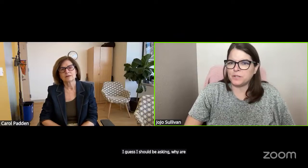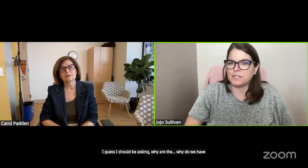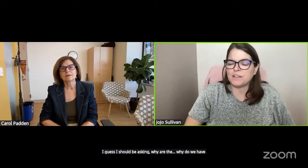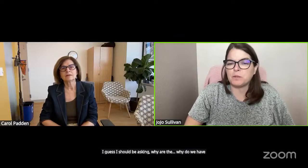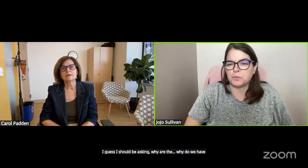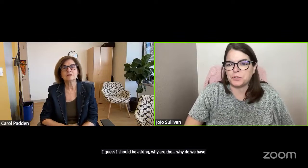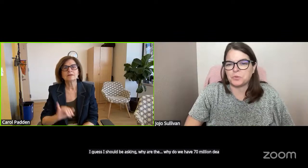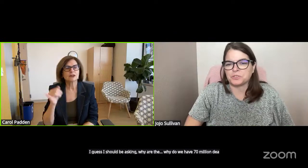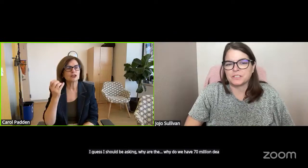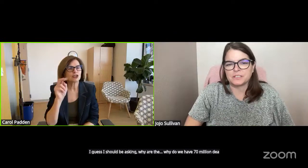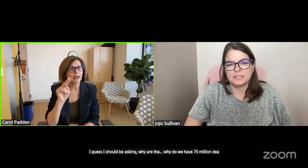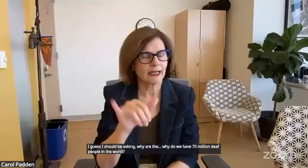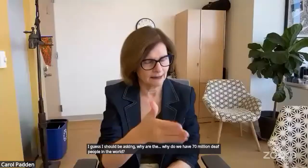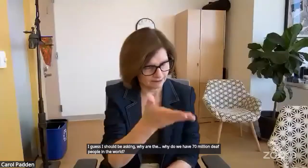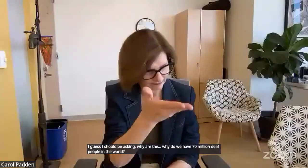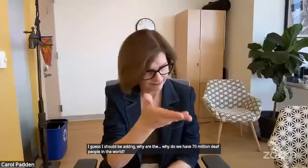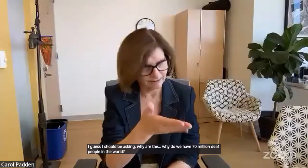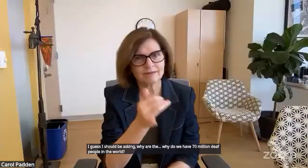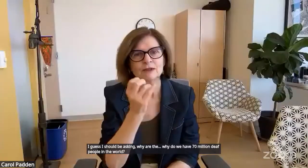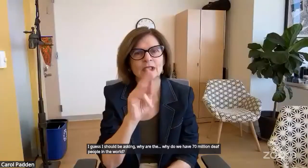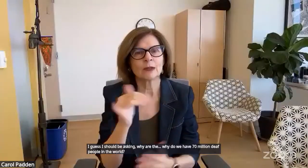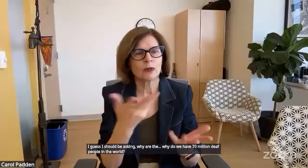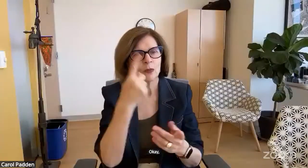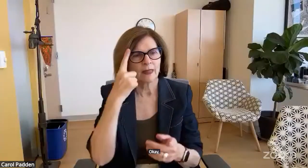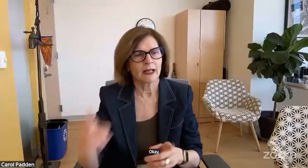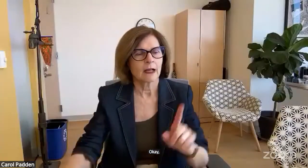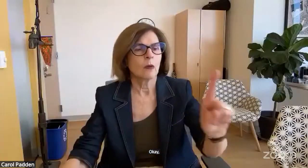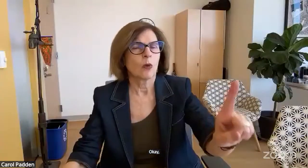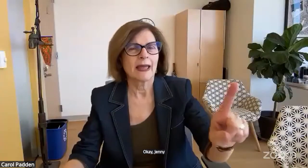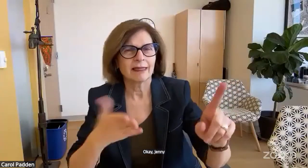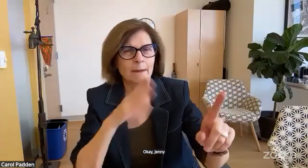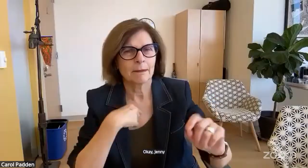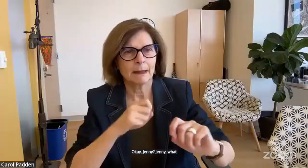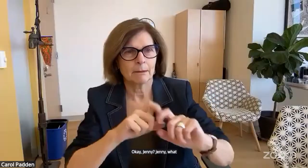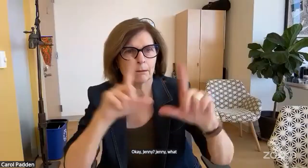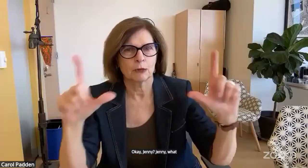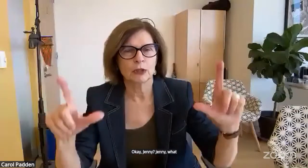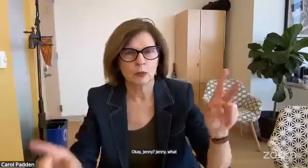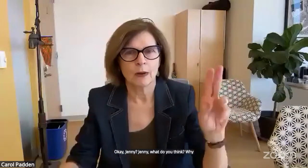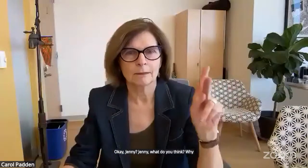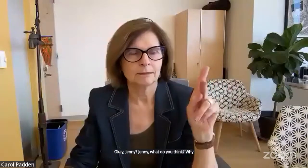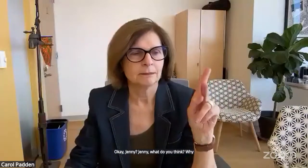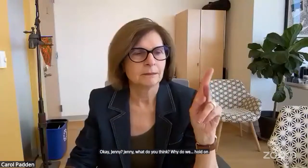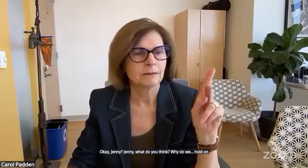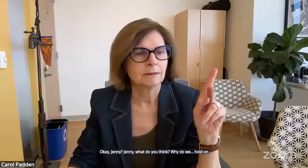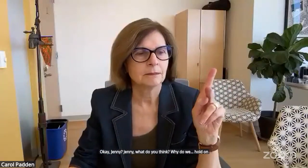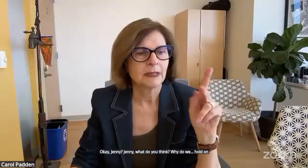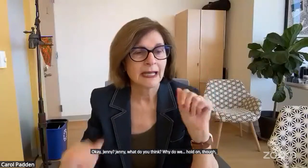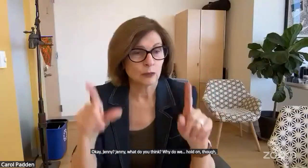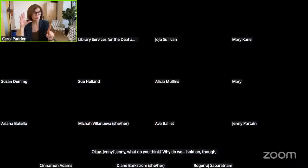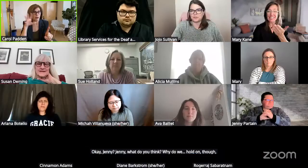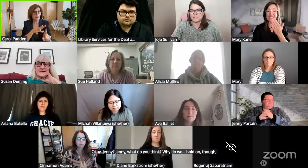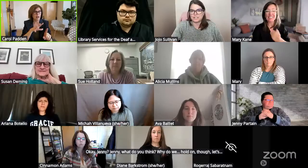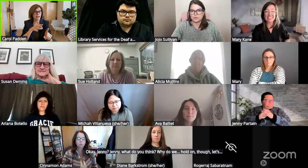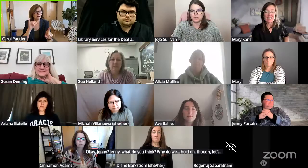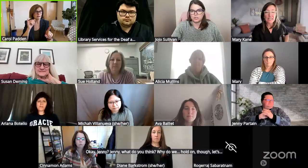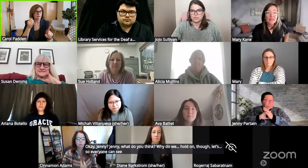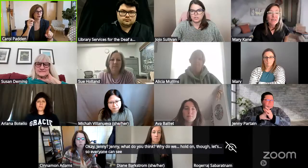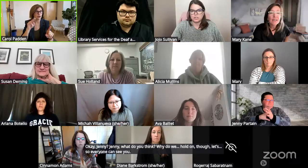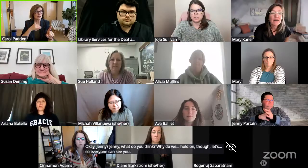deaf people in the world? Okay, Jenny. Jenny, what do you think? Why do we hold on, let's Yeah. let you so everyone can see you.